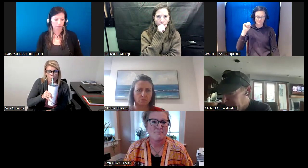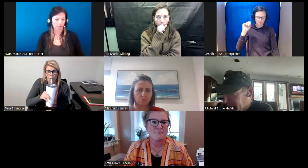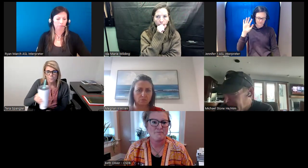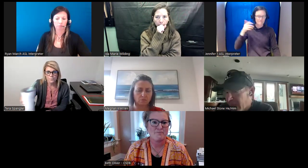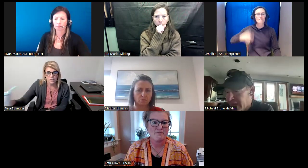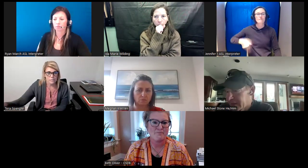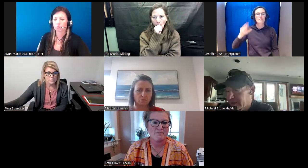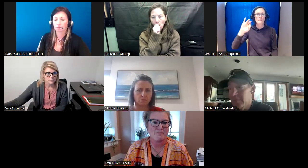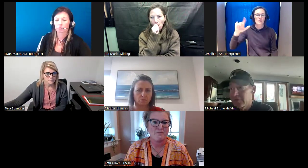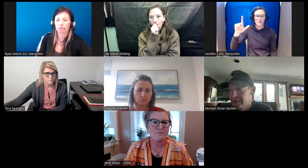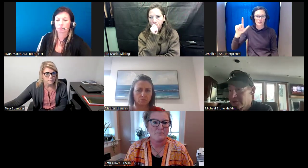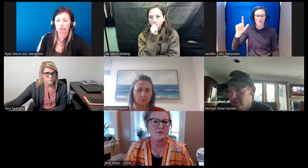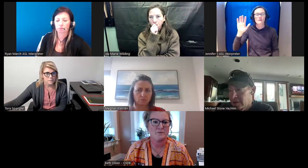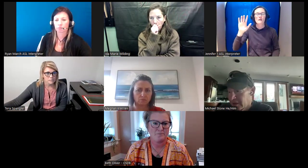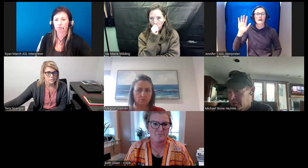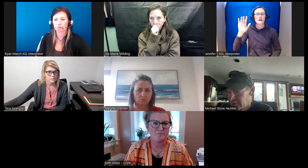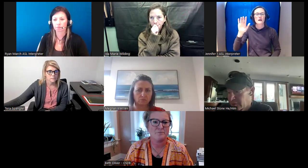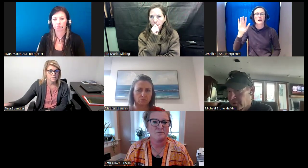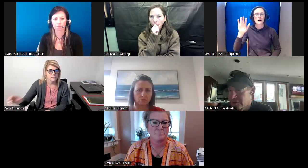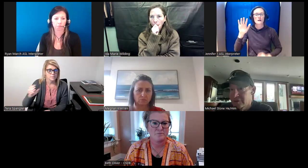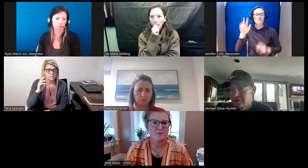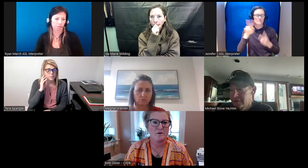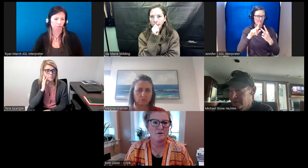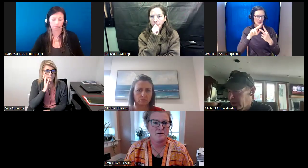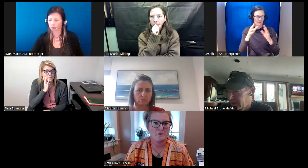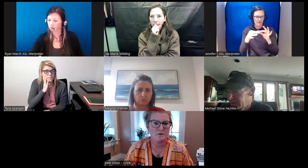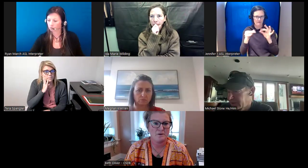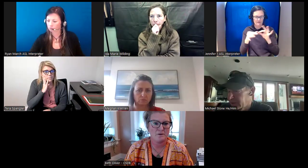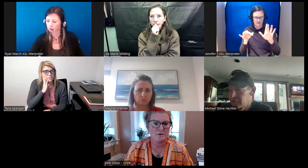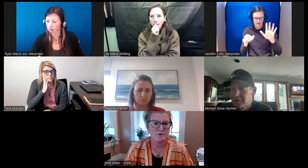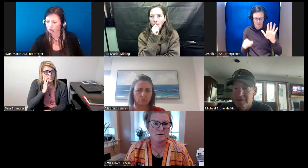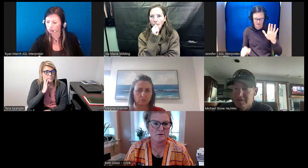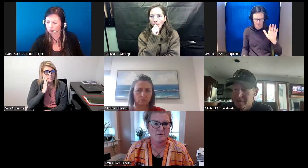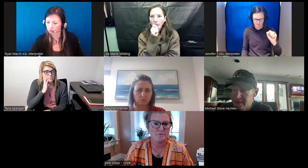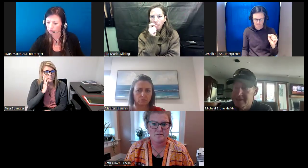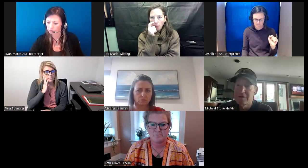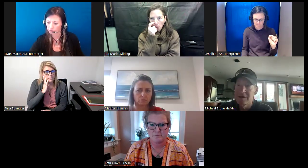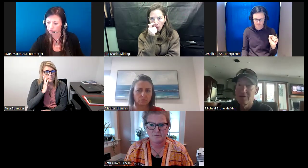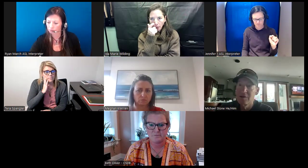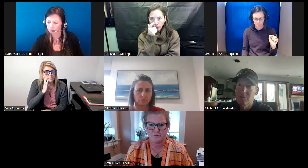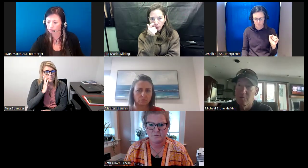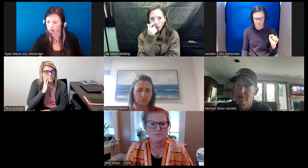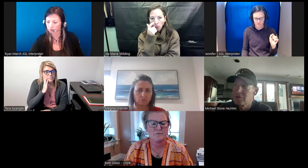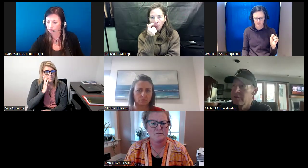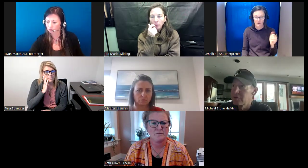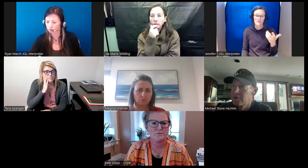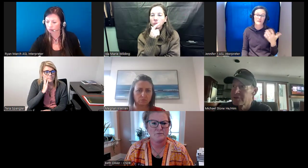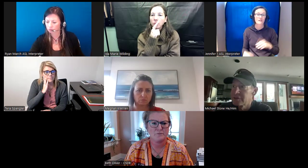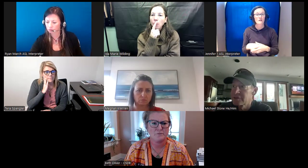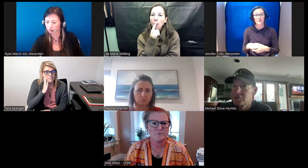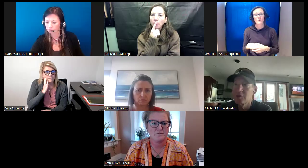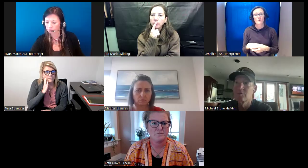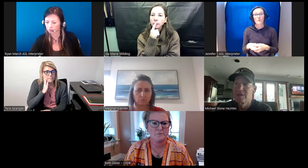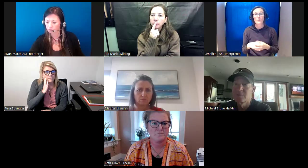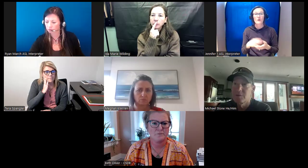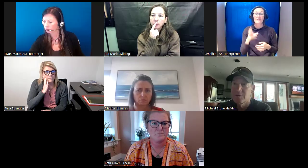Michael speaking. A couple things. First, uh, this area alone was almost